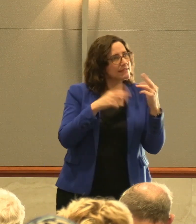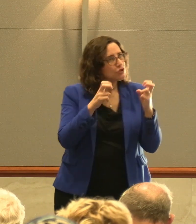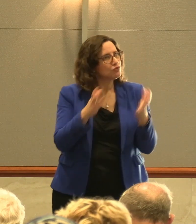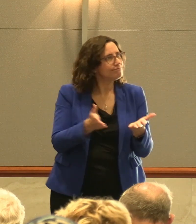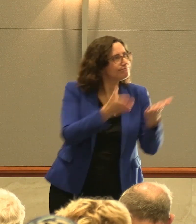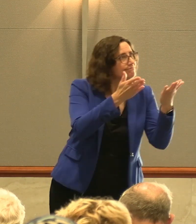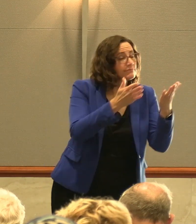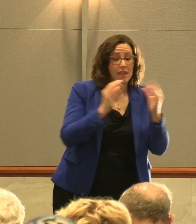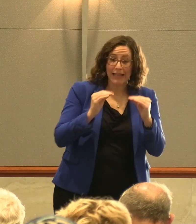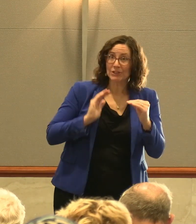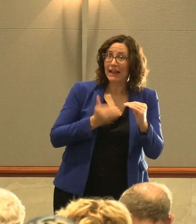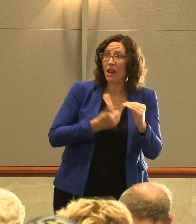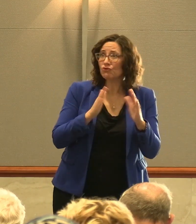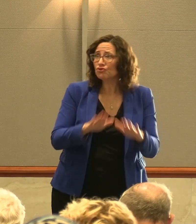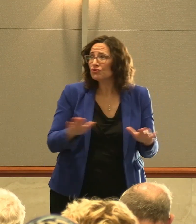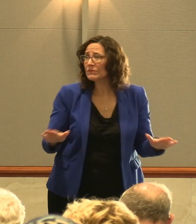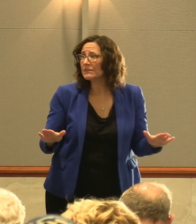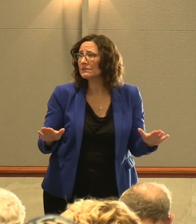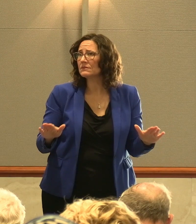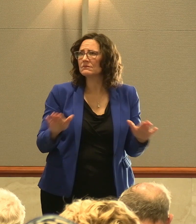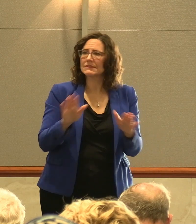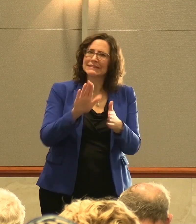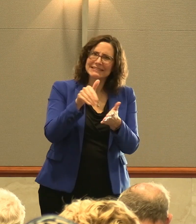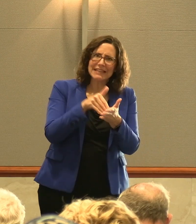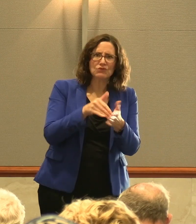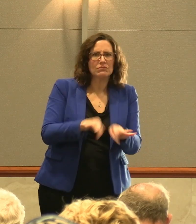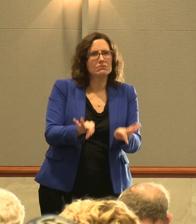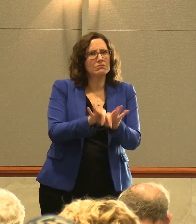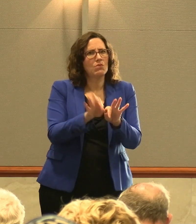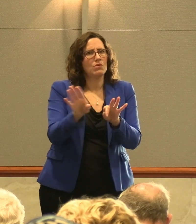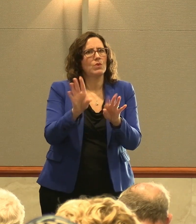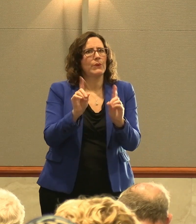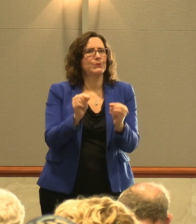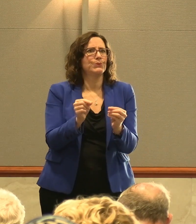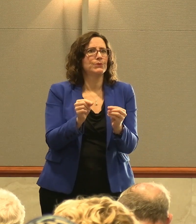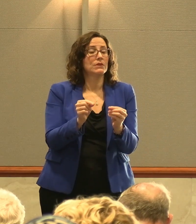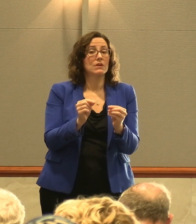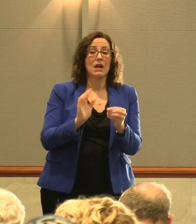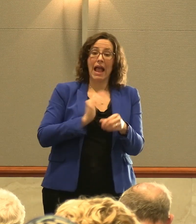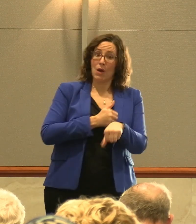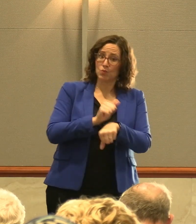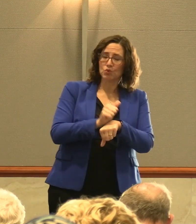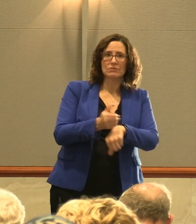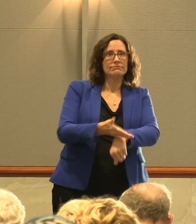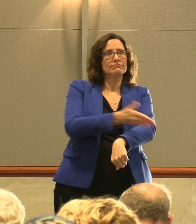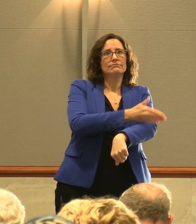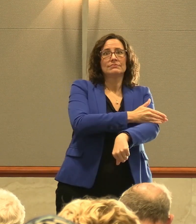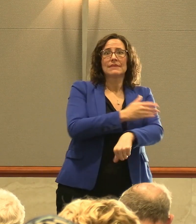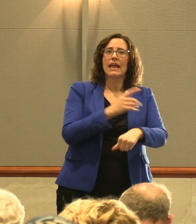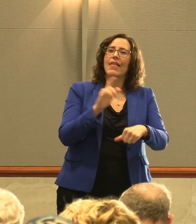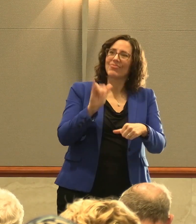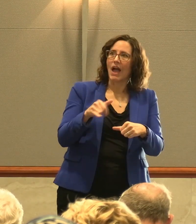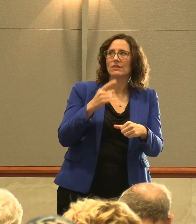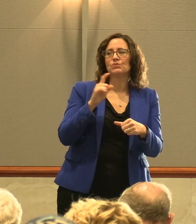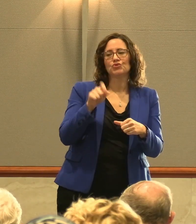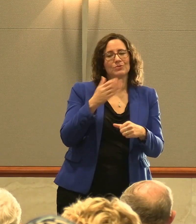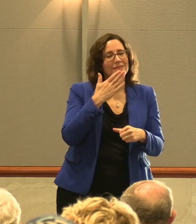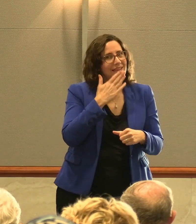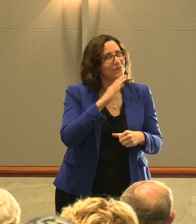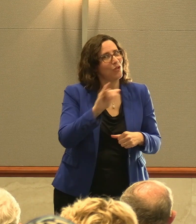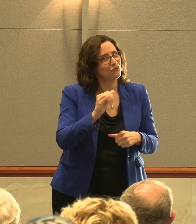educate our children. That is central to what they do, and they have increased our work, and again, for that, we should be thankful